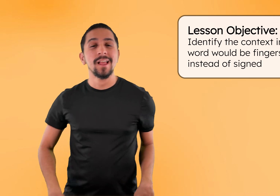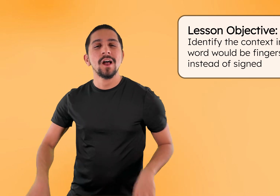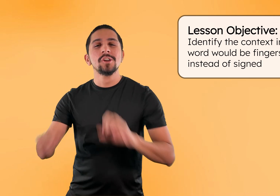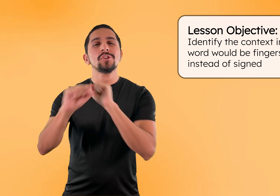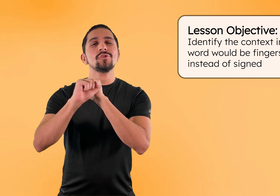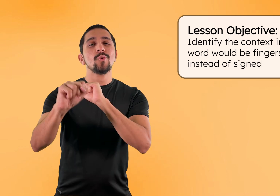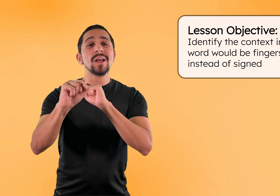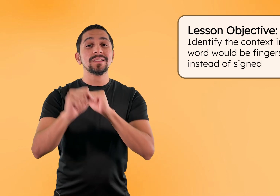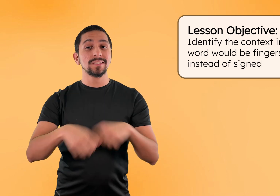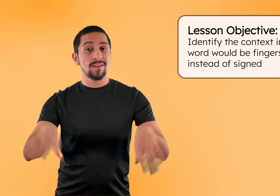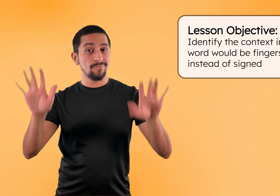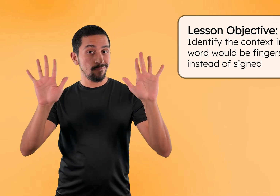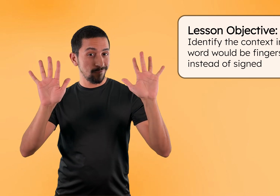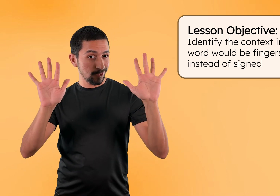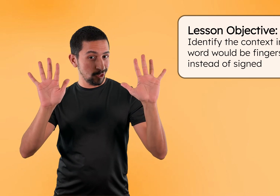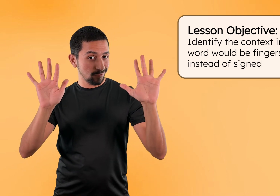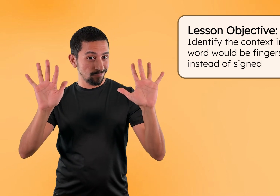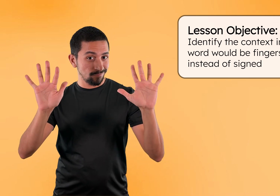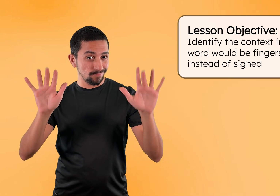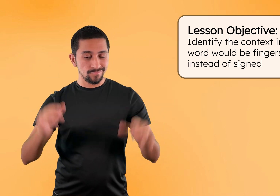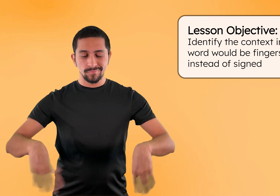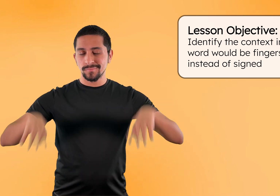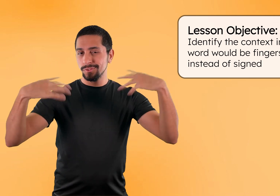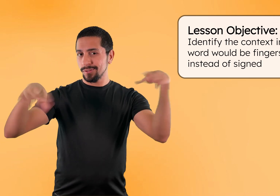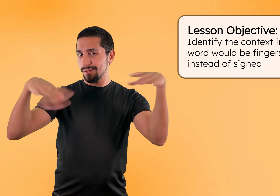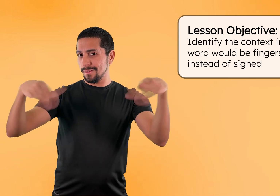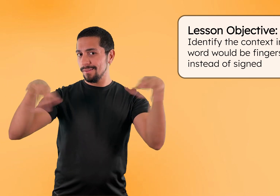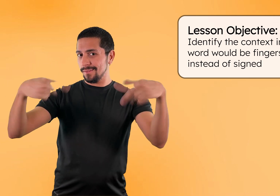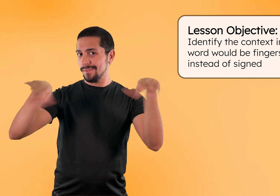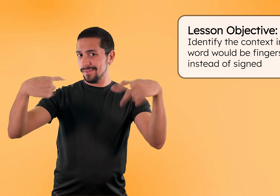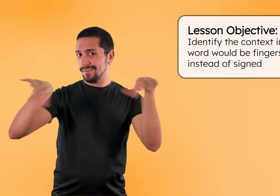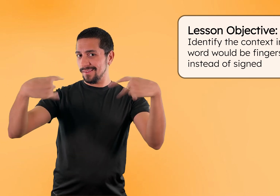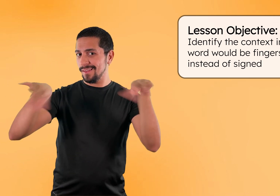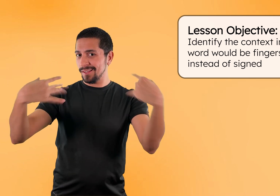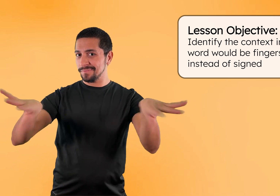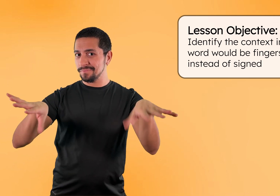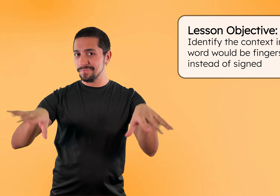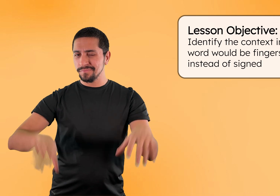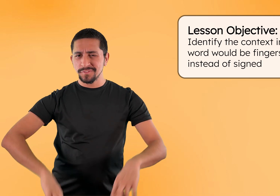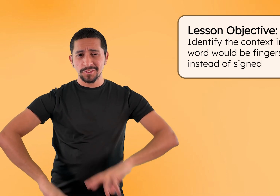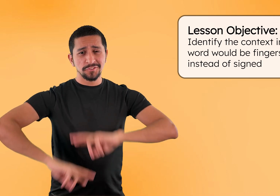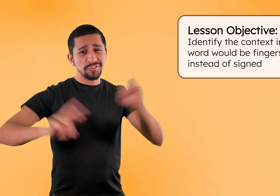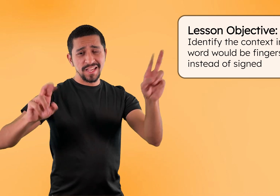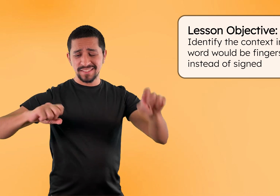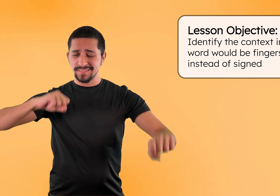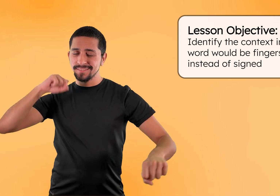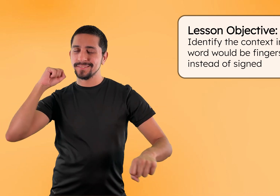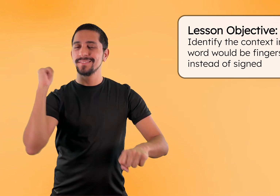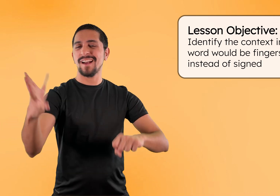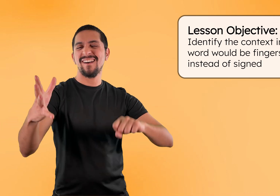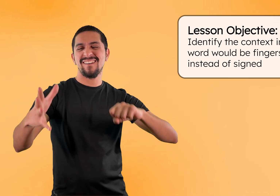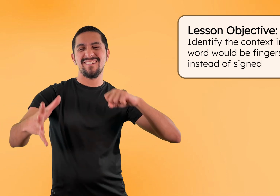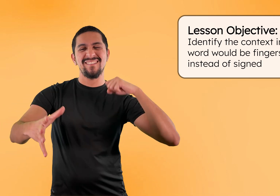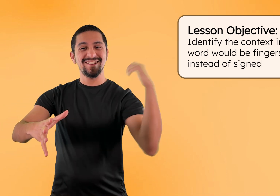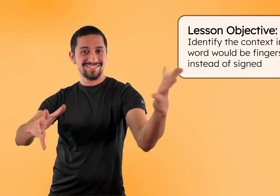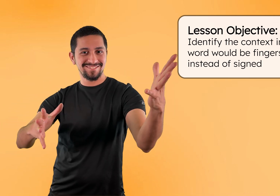Let's stretch out those fingers, shake out your hands, and get ready to